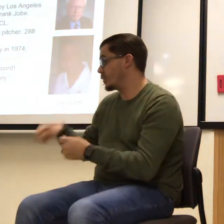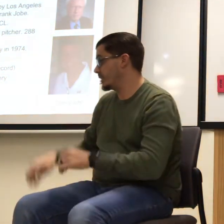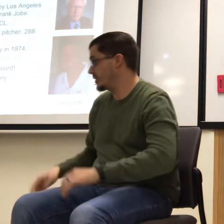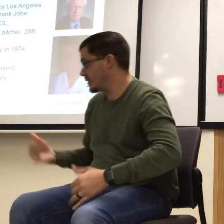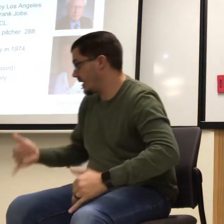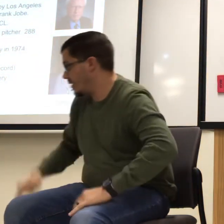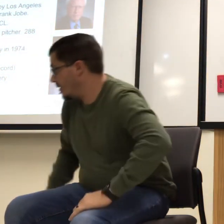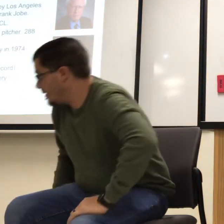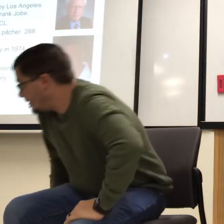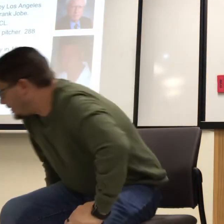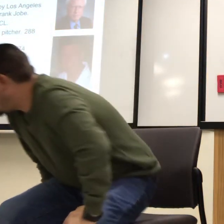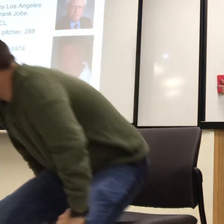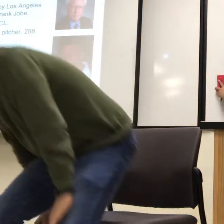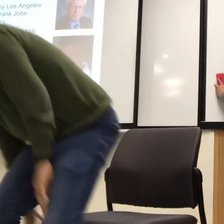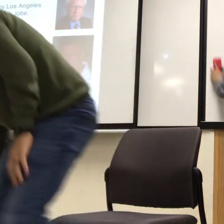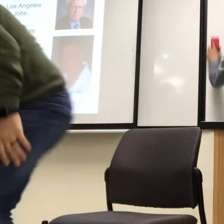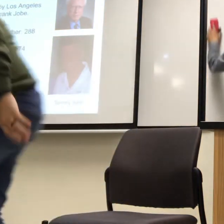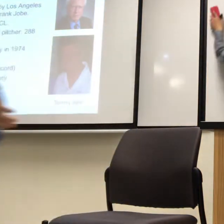UCL,